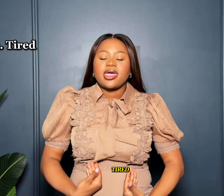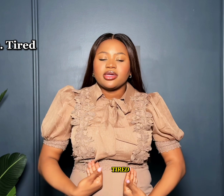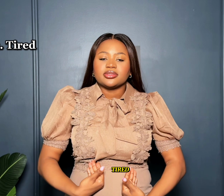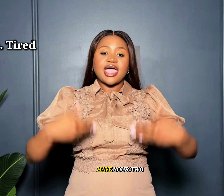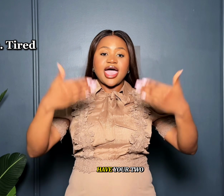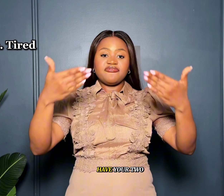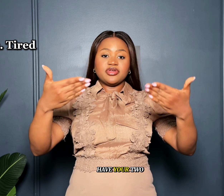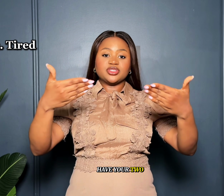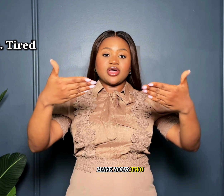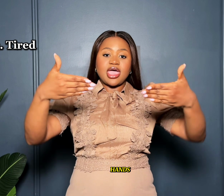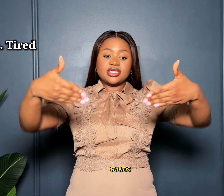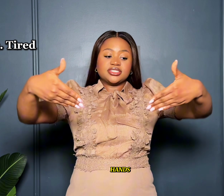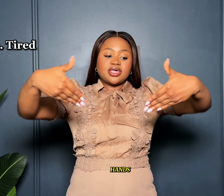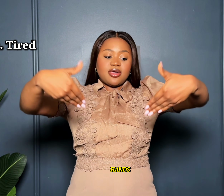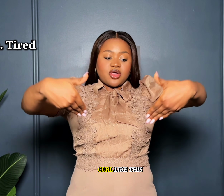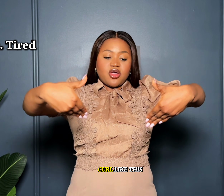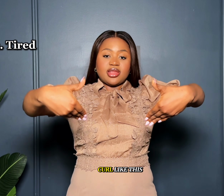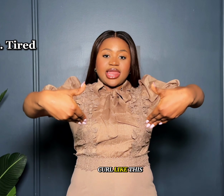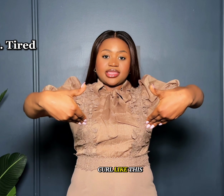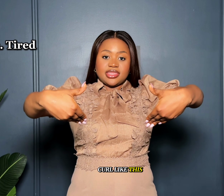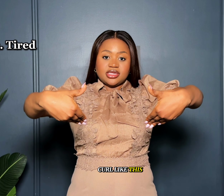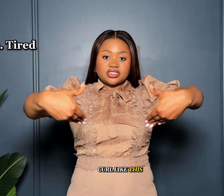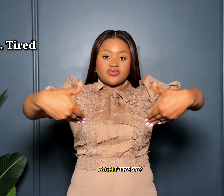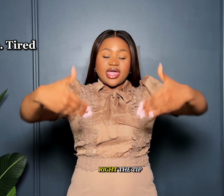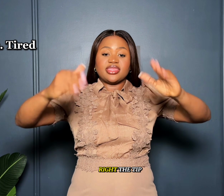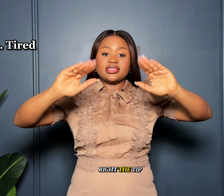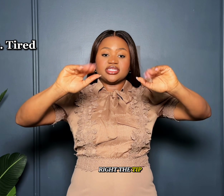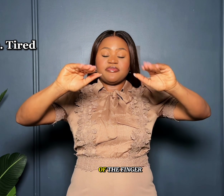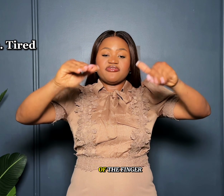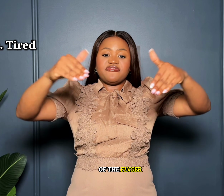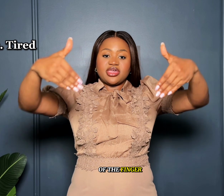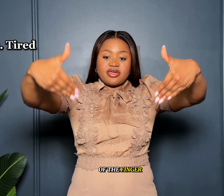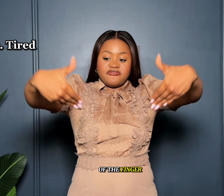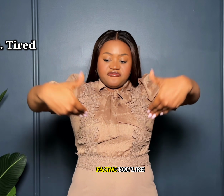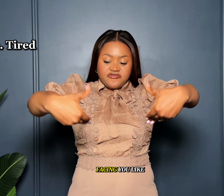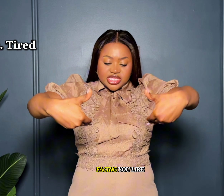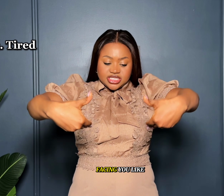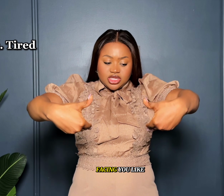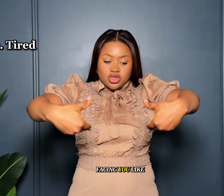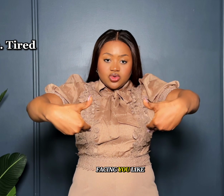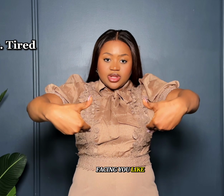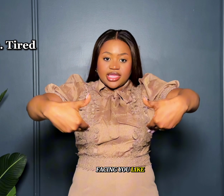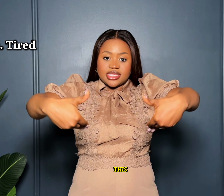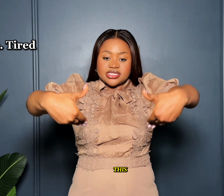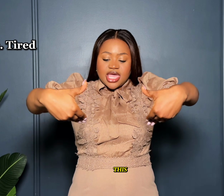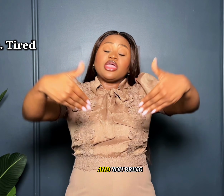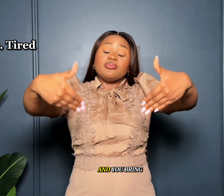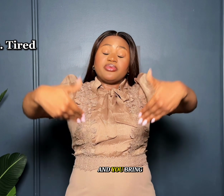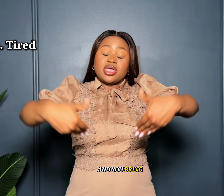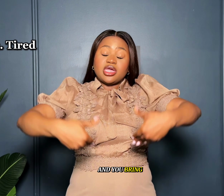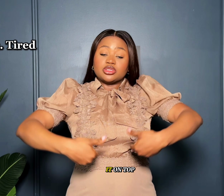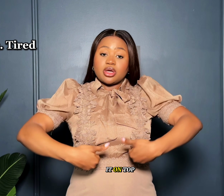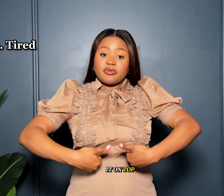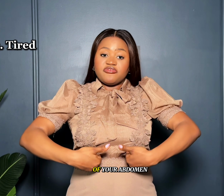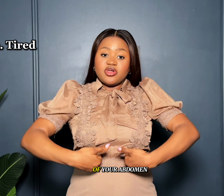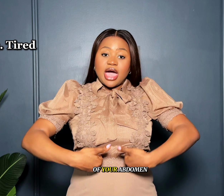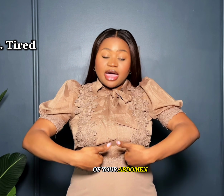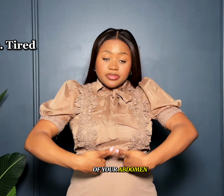tired. Have your two hands curled like this, right? The tip of the finger facing you like this, and you bring it on top of your